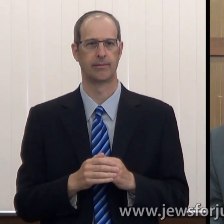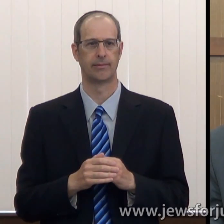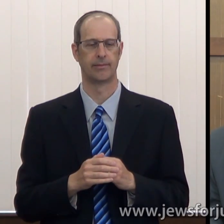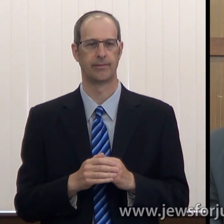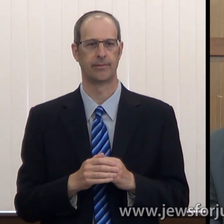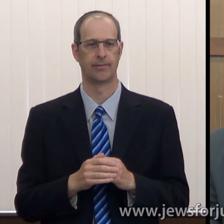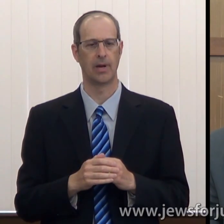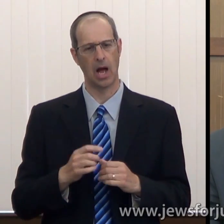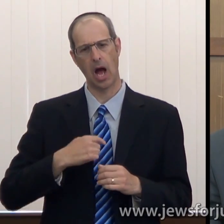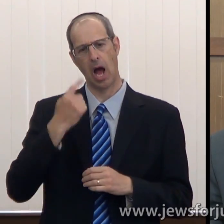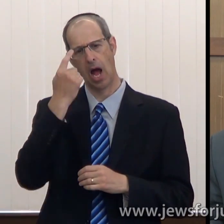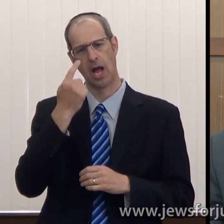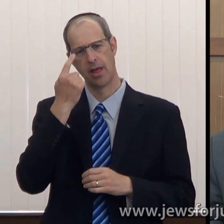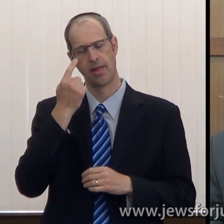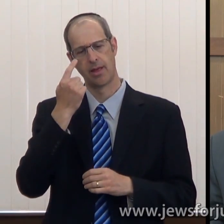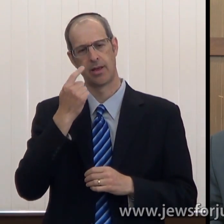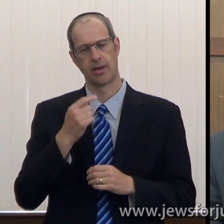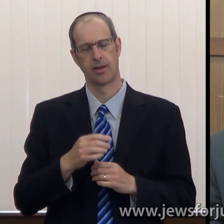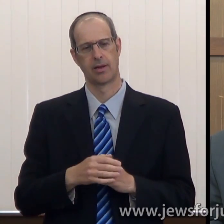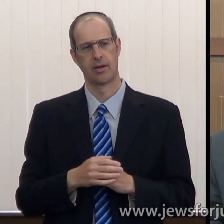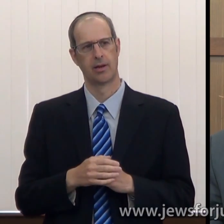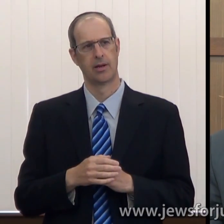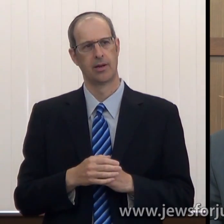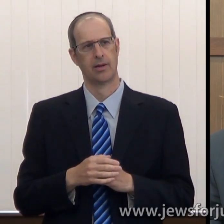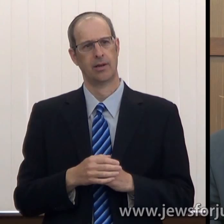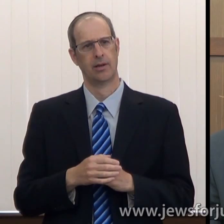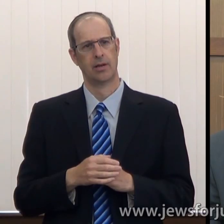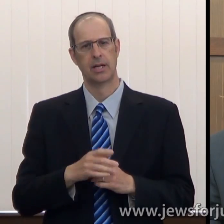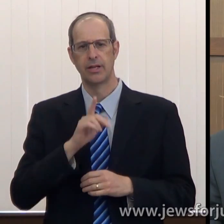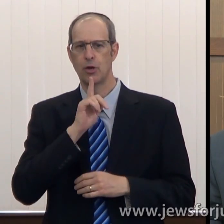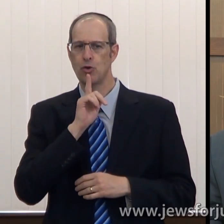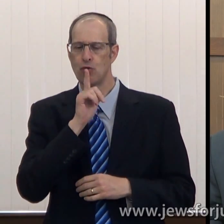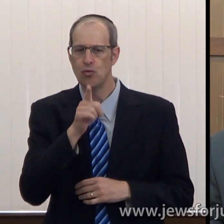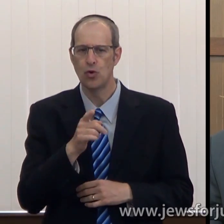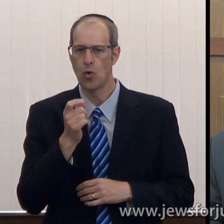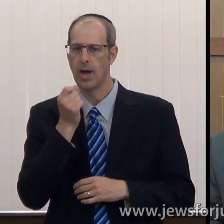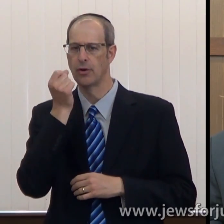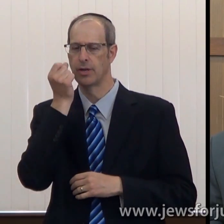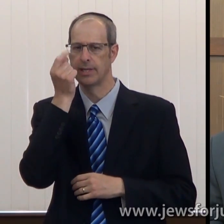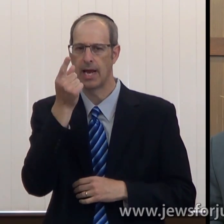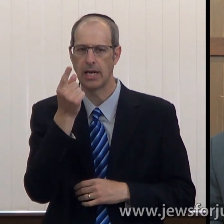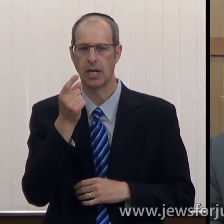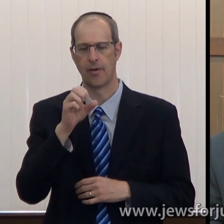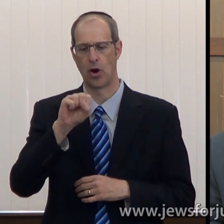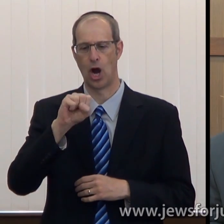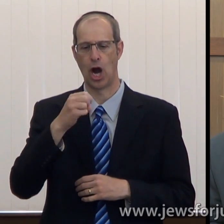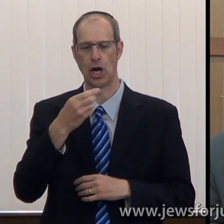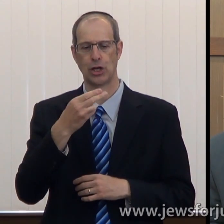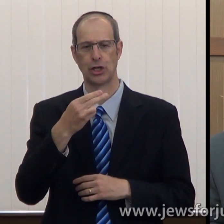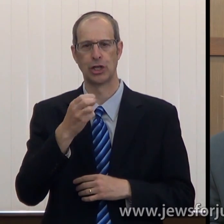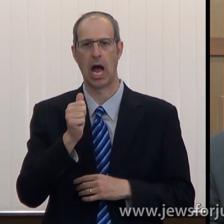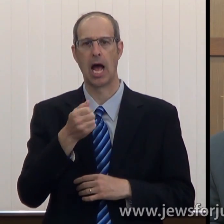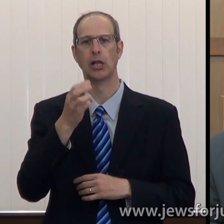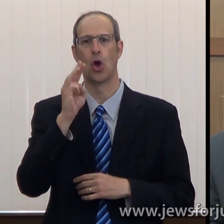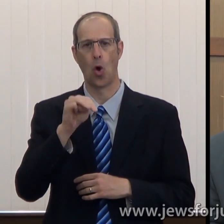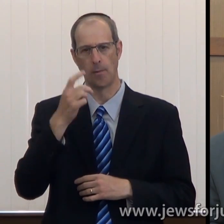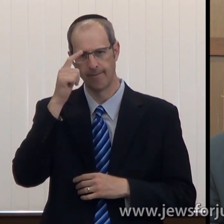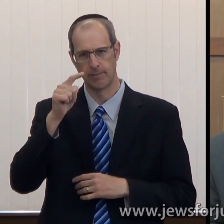I think that the true understanding of shalom for us